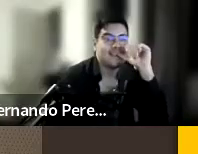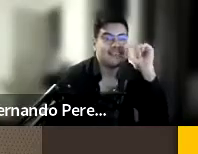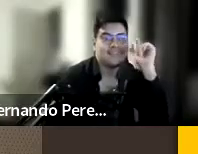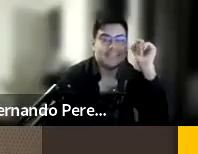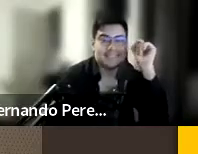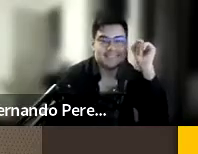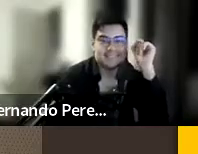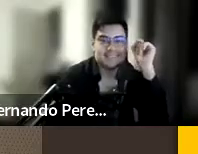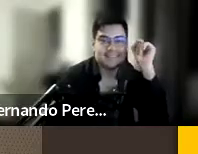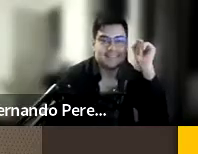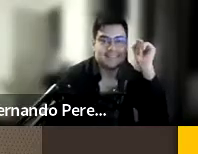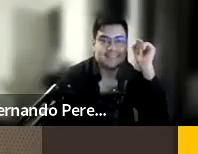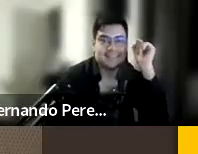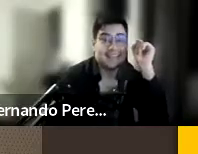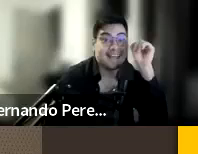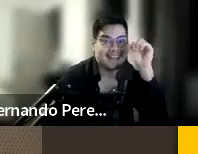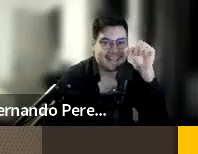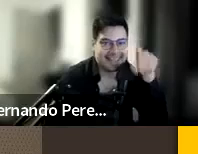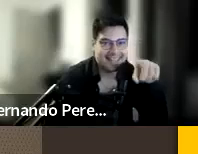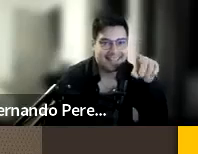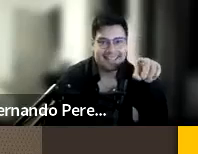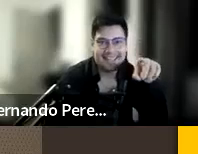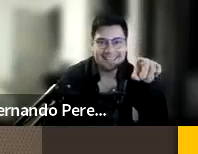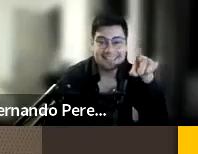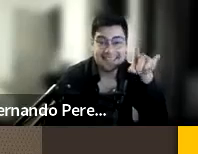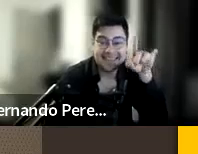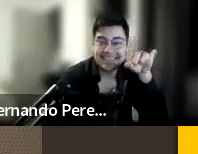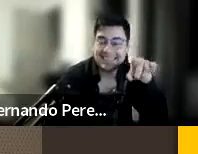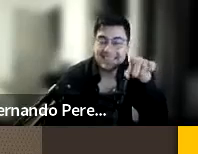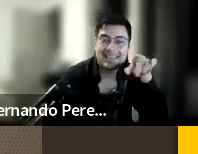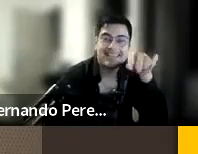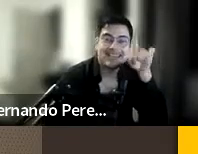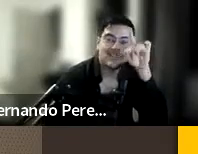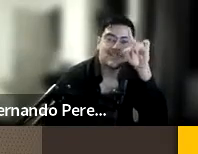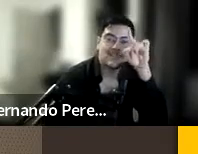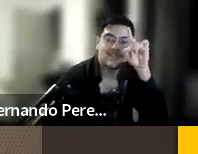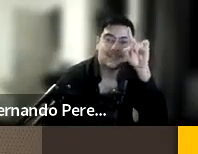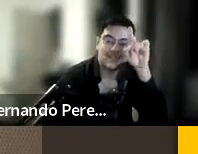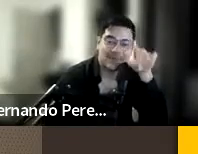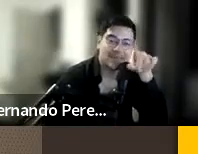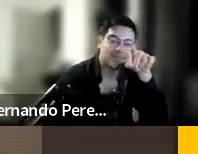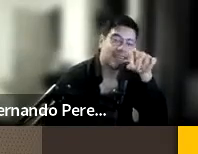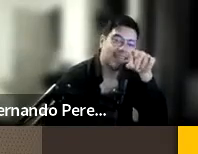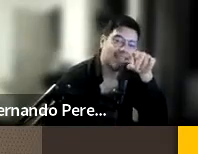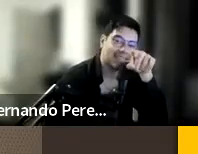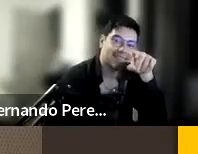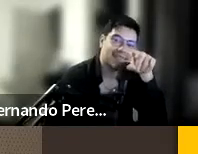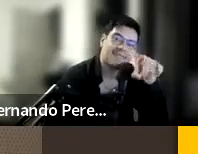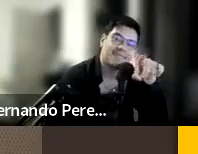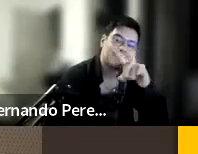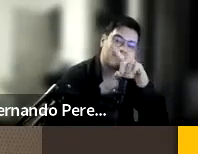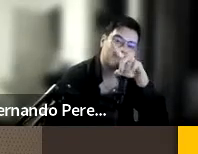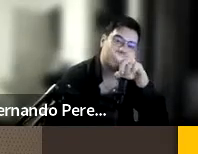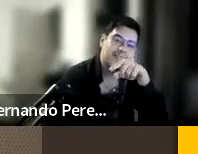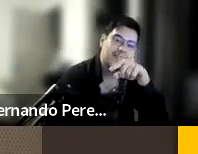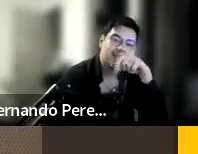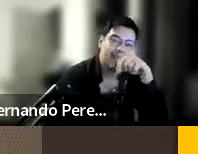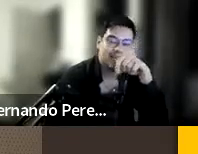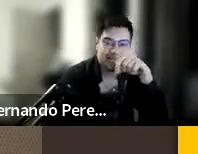This or This that. that. Ajá, entonces Alexa, tú debes usar that. En el caso